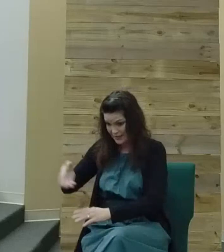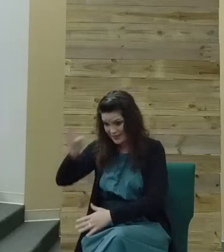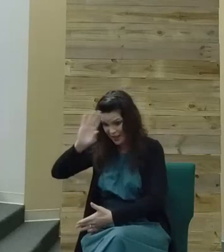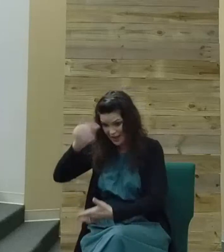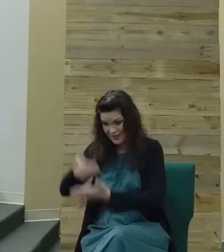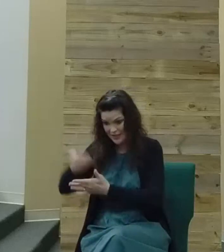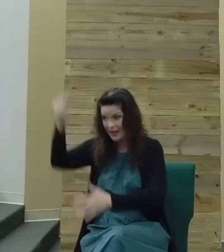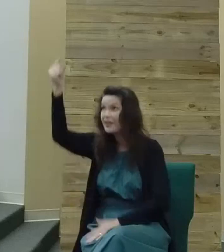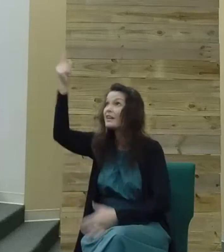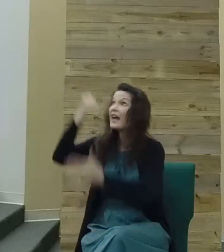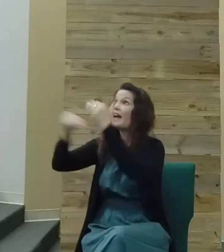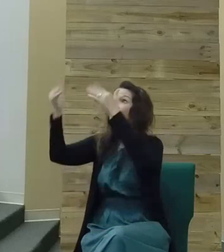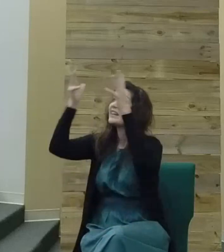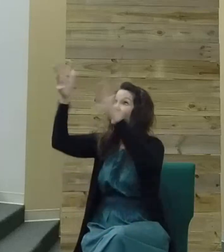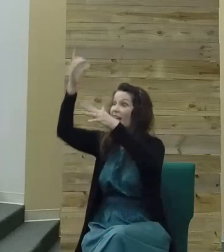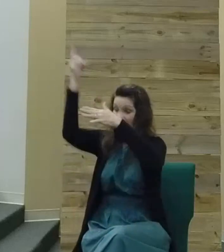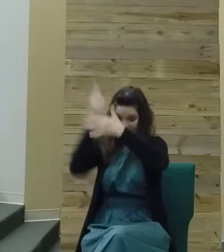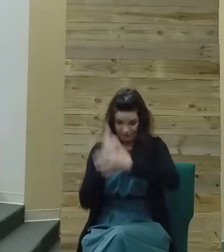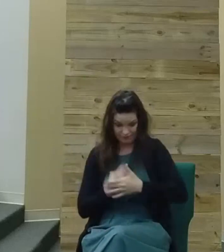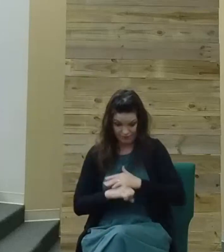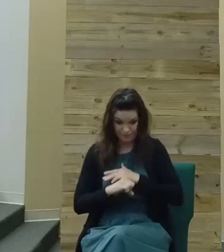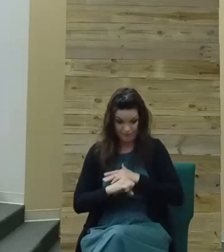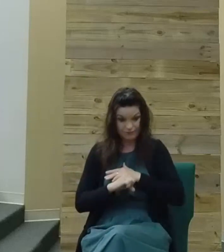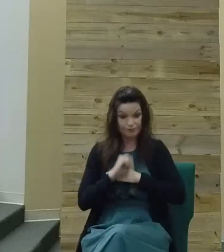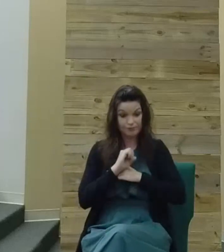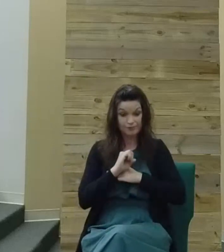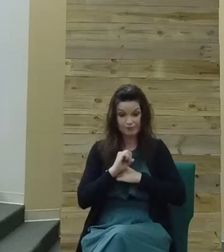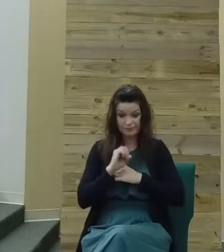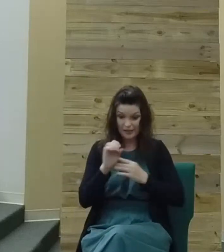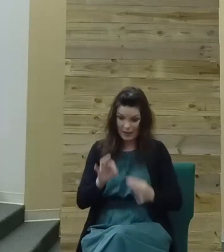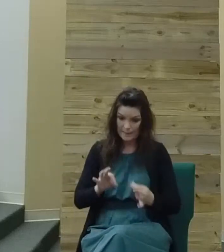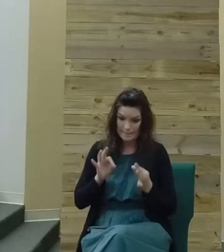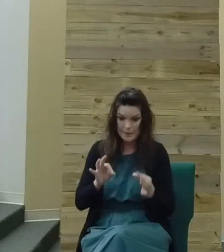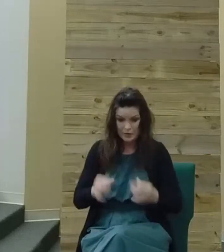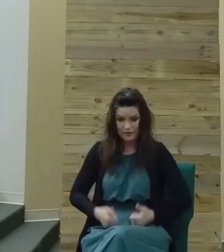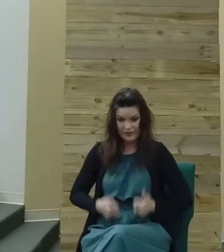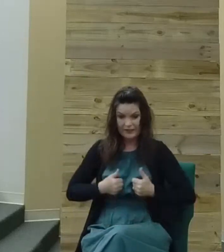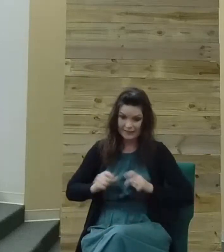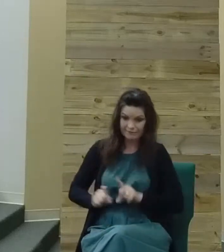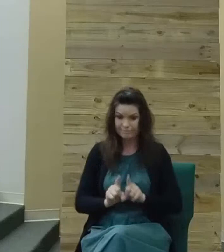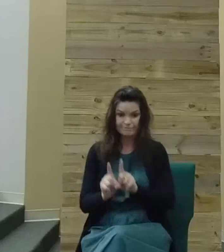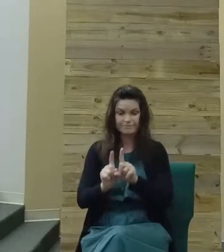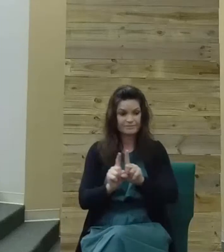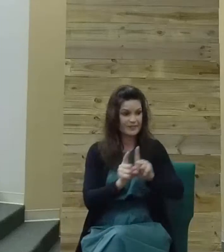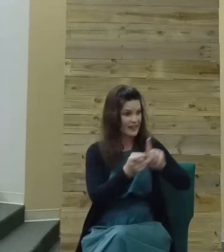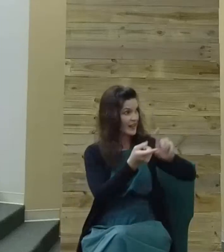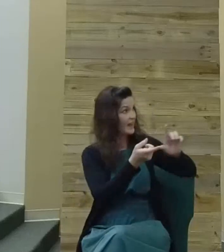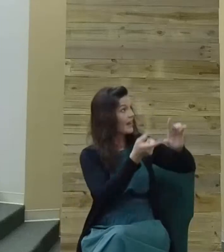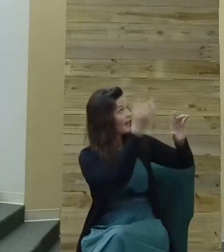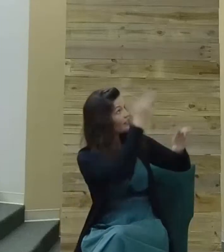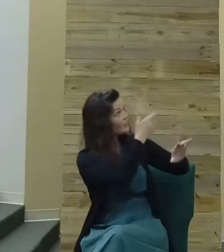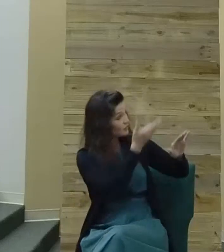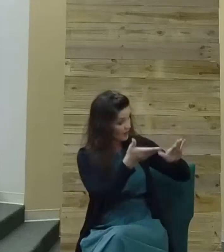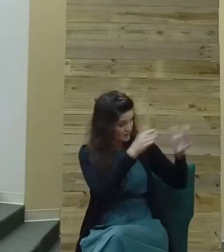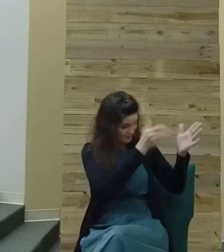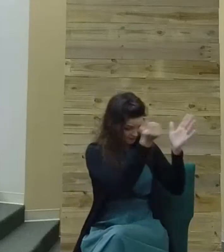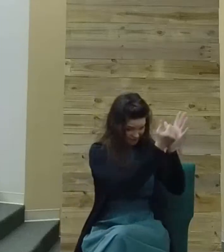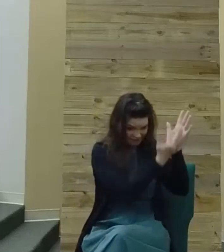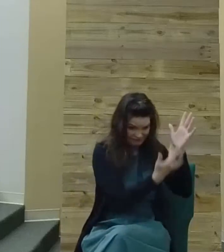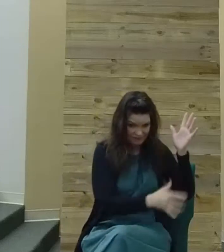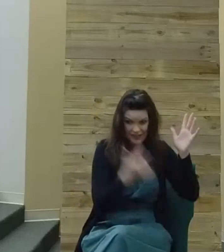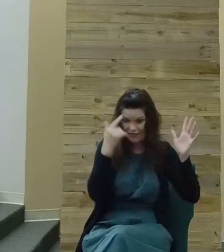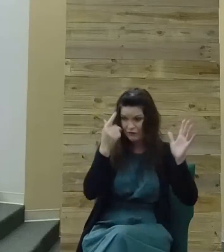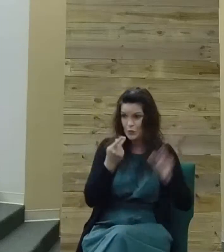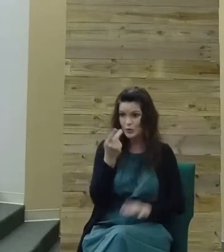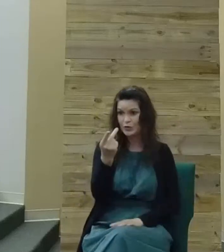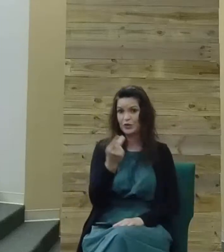and he left the glories of heaven. He was born of a virgin, lived a sinless life. He died on the cross as a substitute for you and